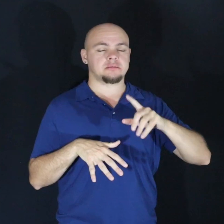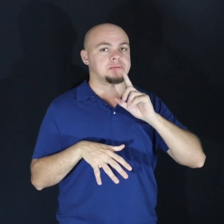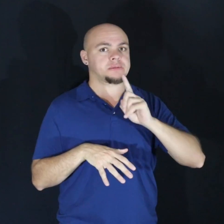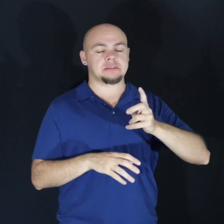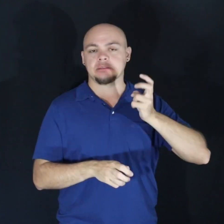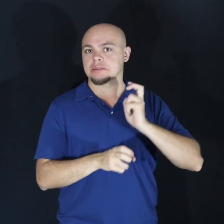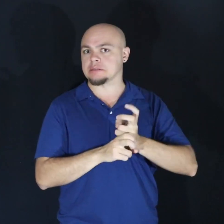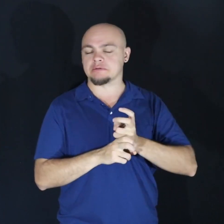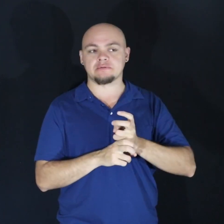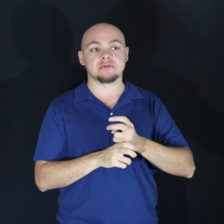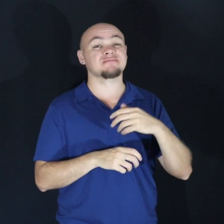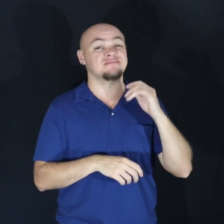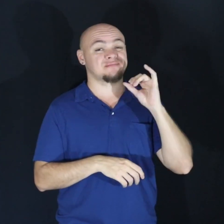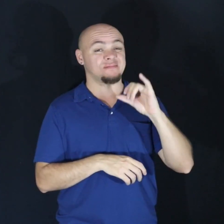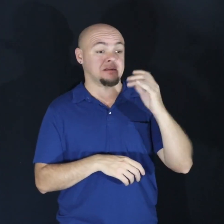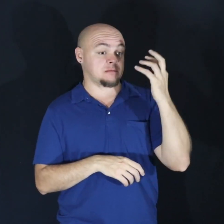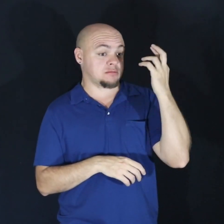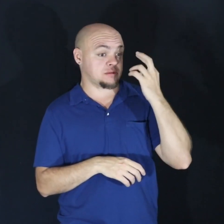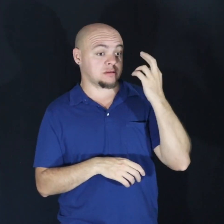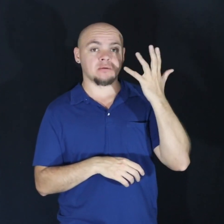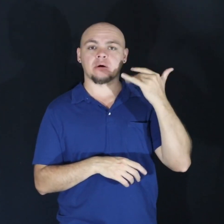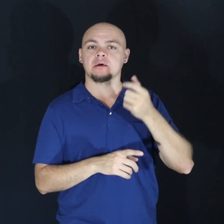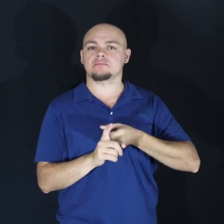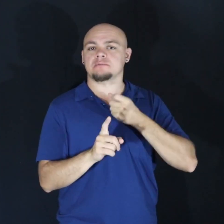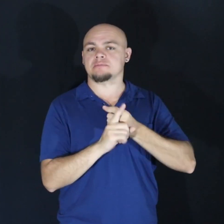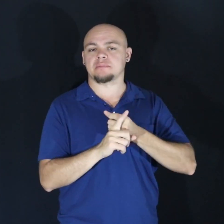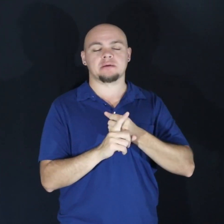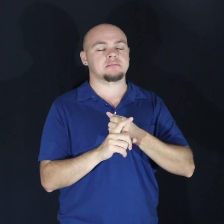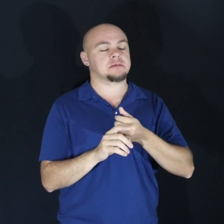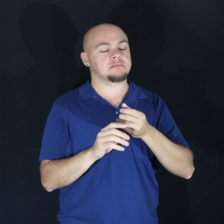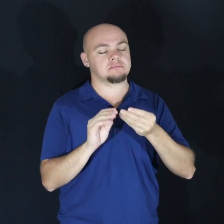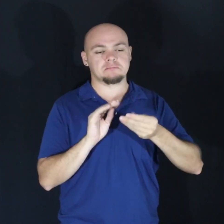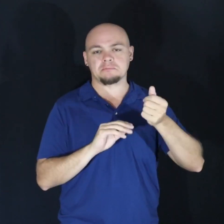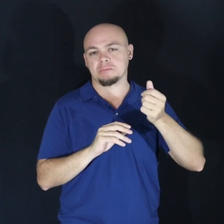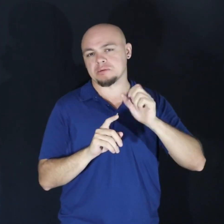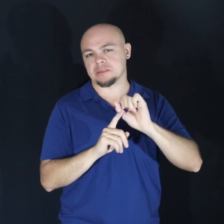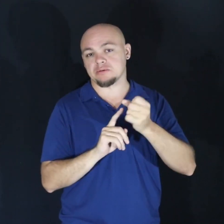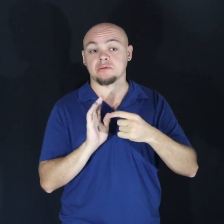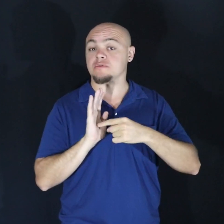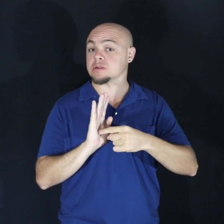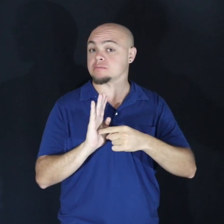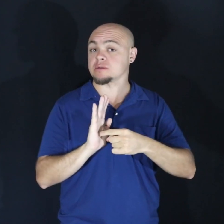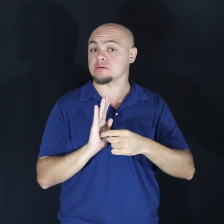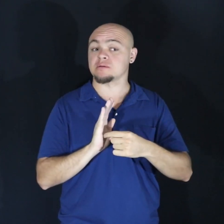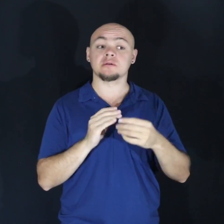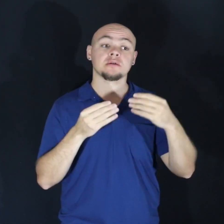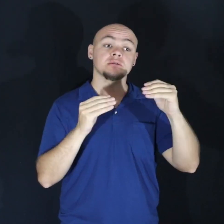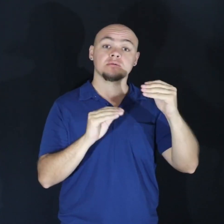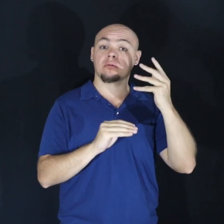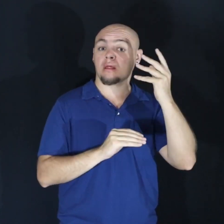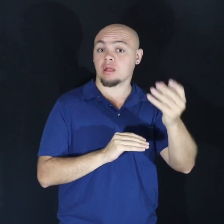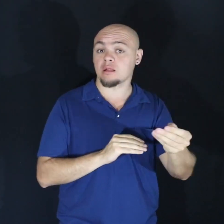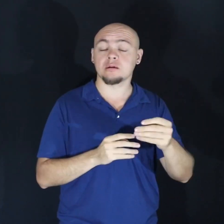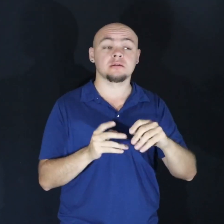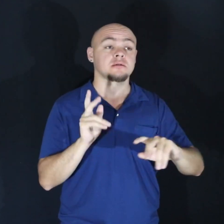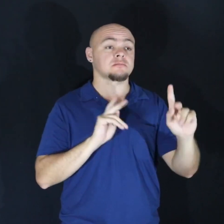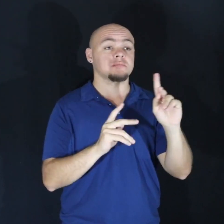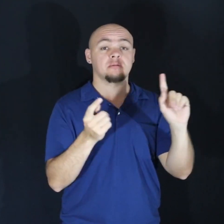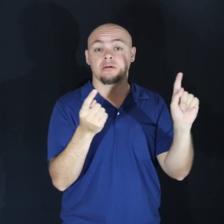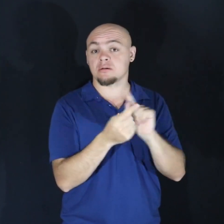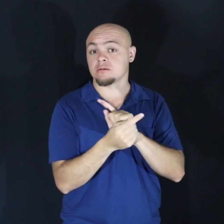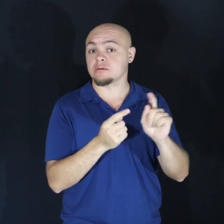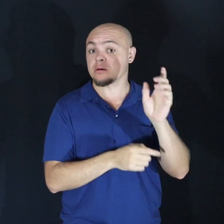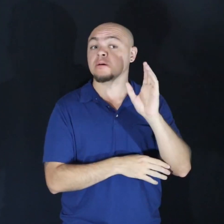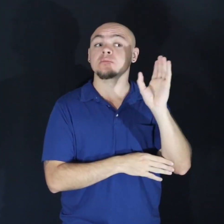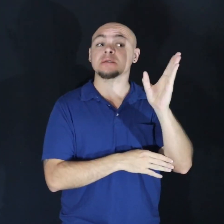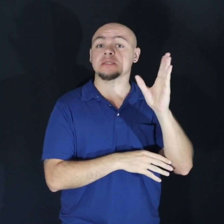things I struggle with, and that's because it affects me in most situations. For example, going to the store, meeting new people, presenting